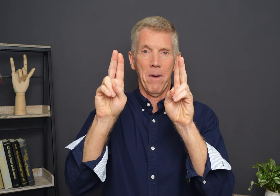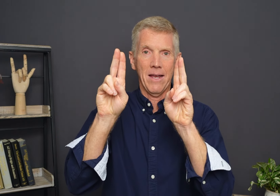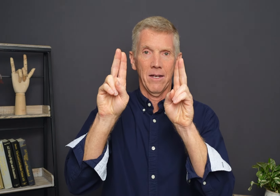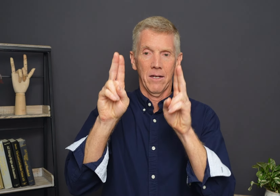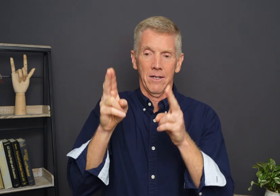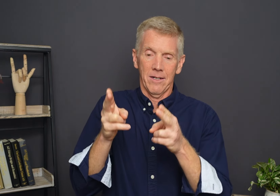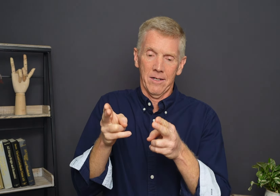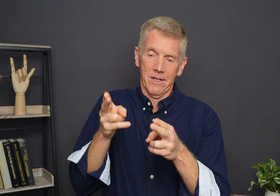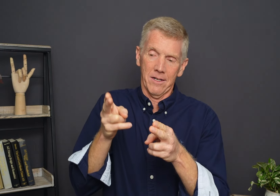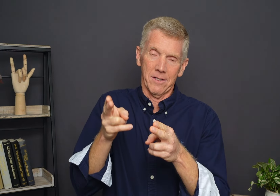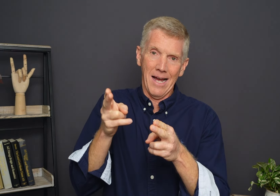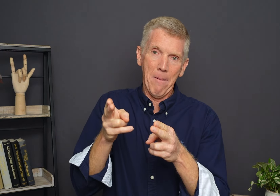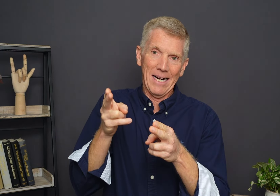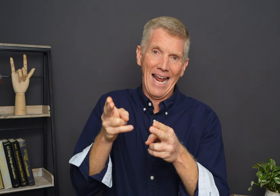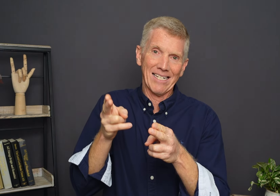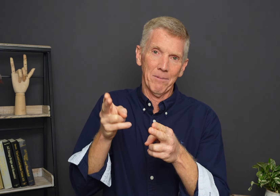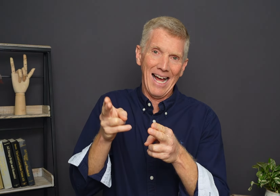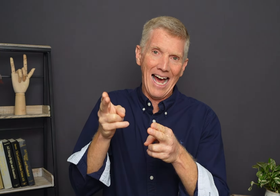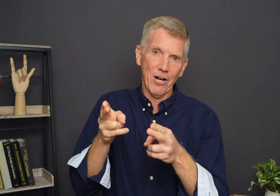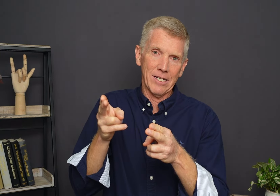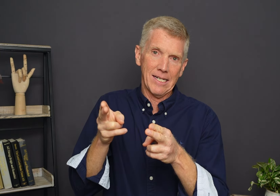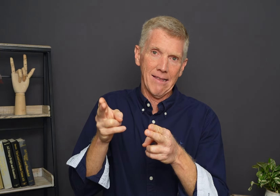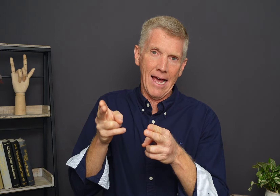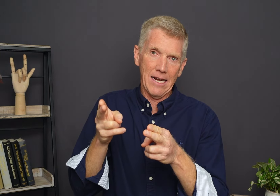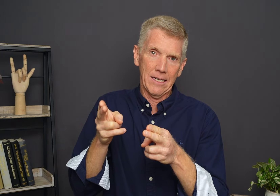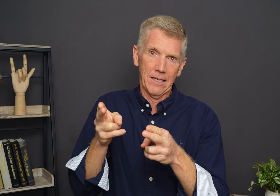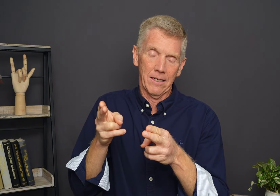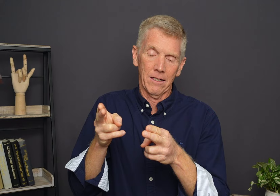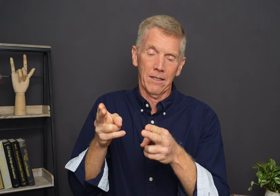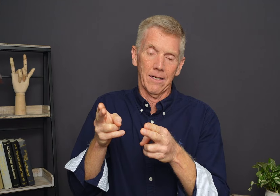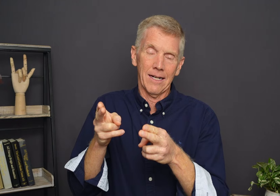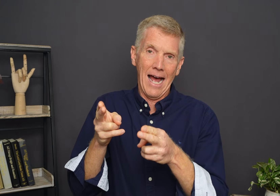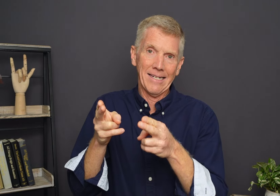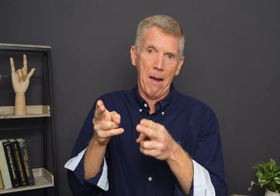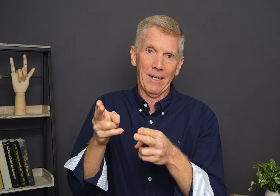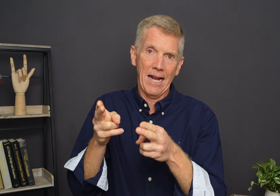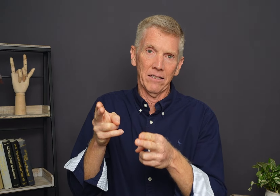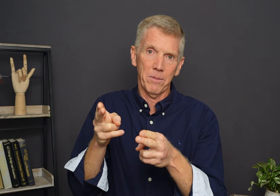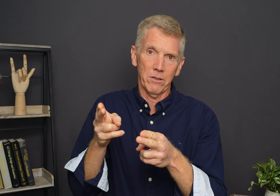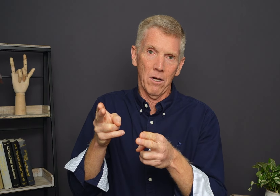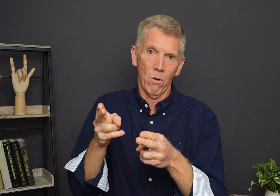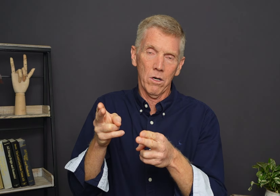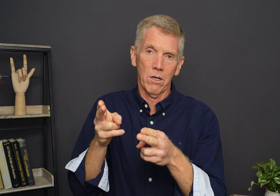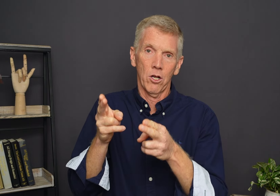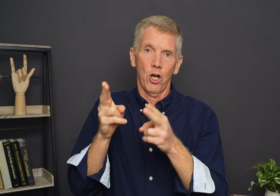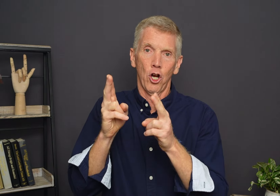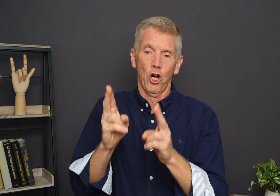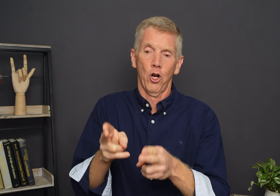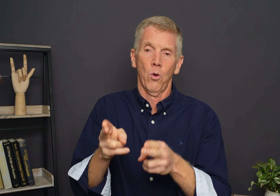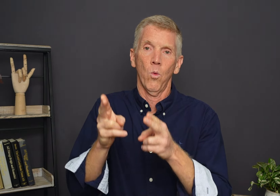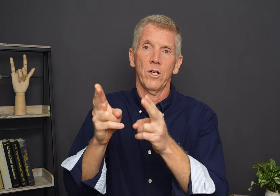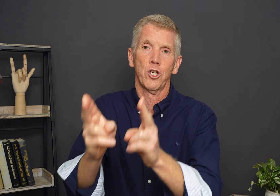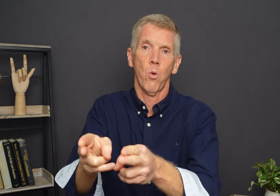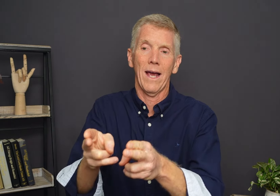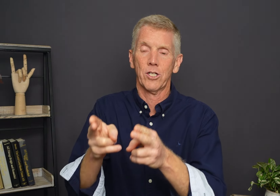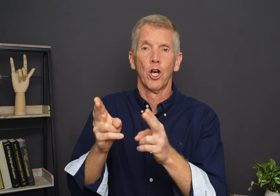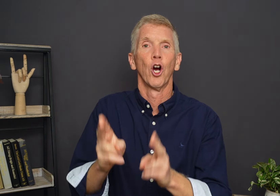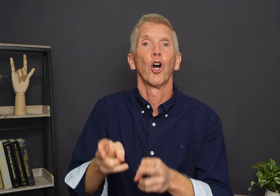my dominant hand a little bit higher. Do you see that? Non-dominant hand a little bit lower. Once, twice.